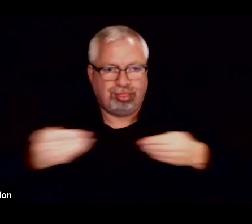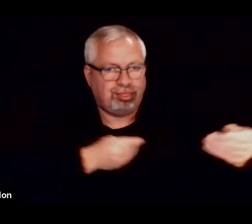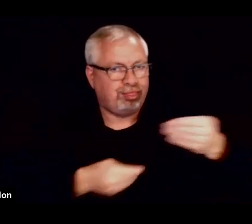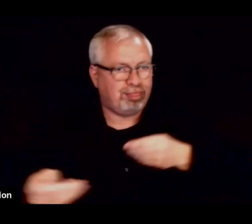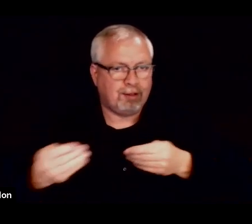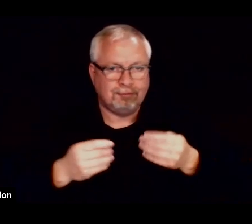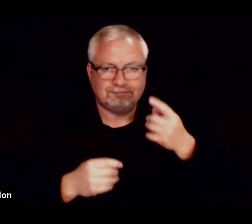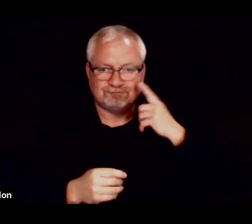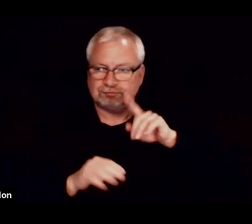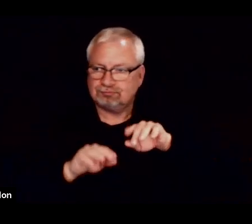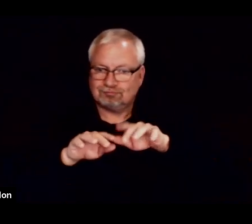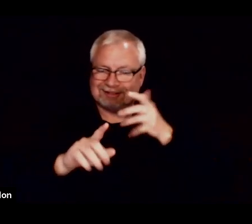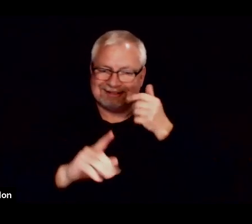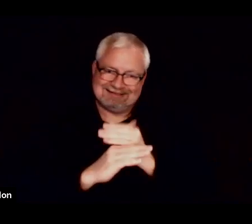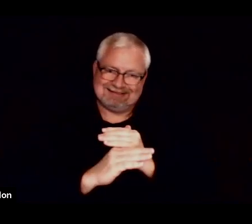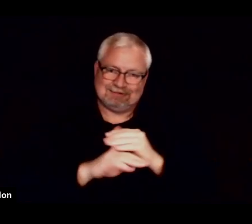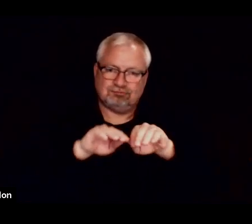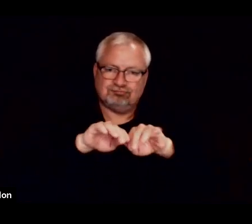disappointment.